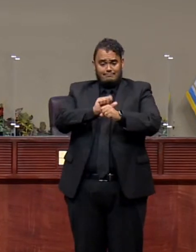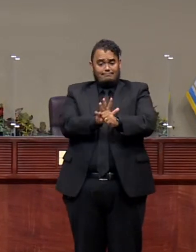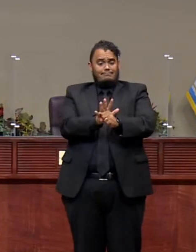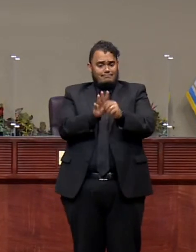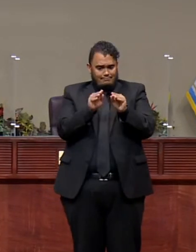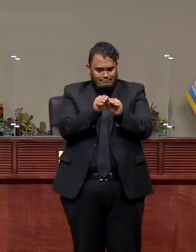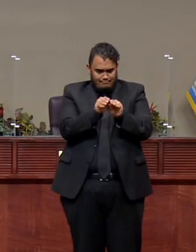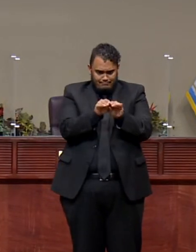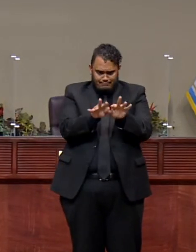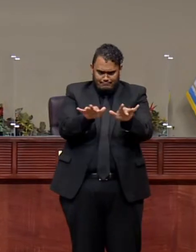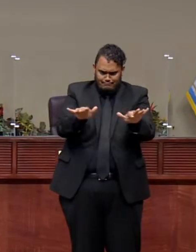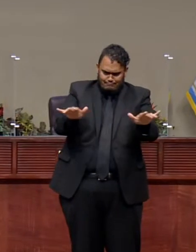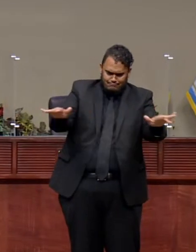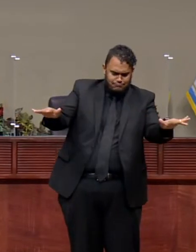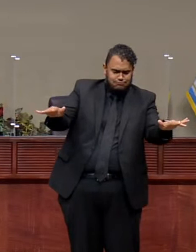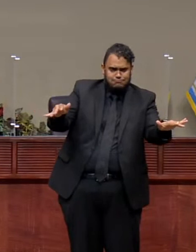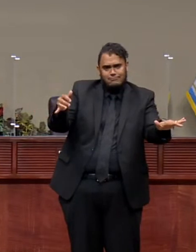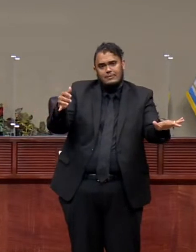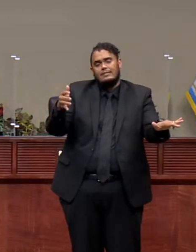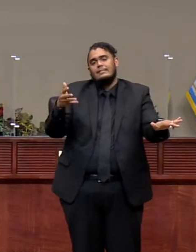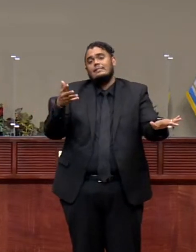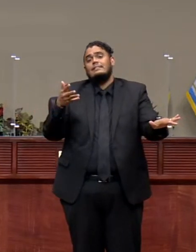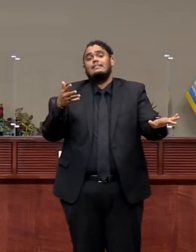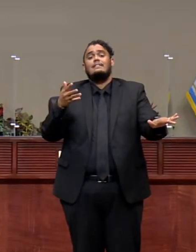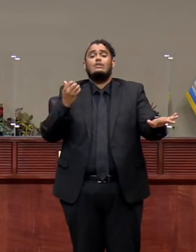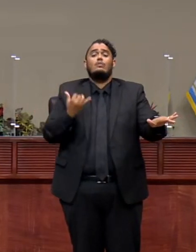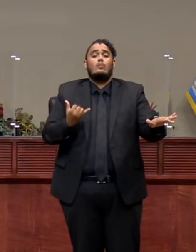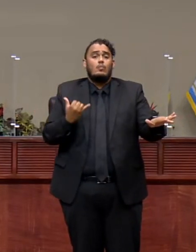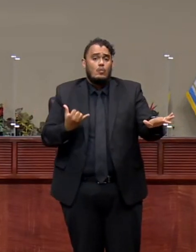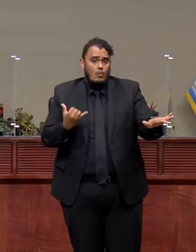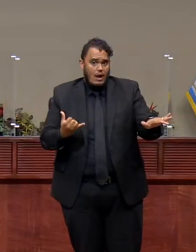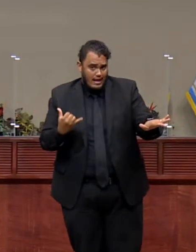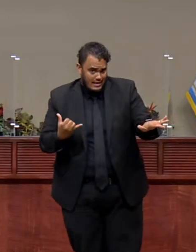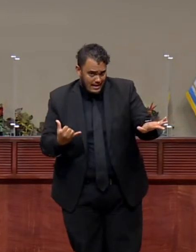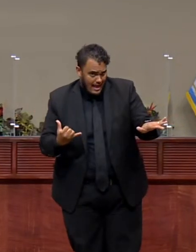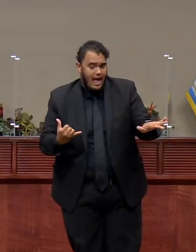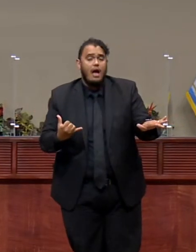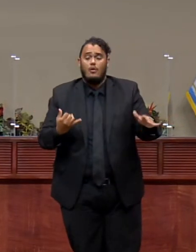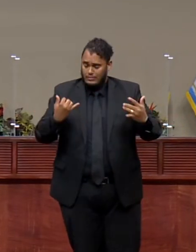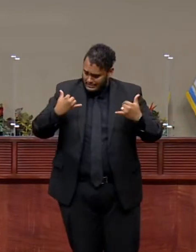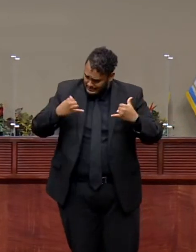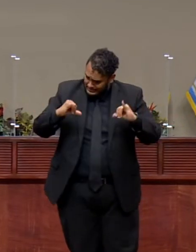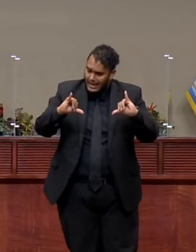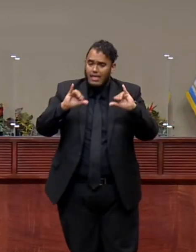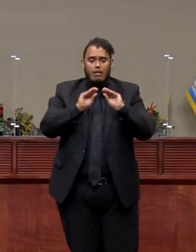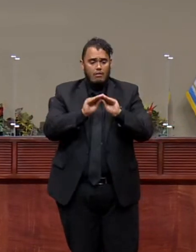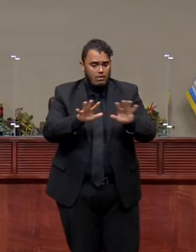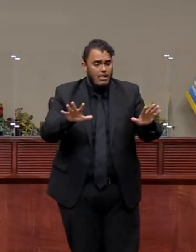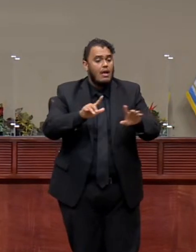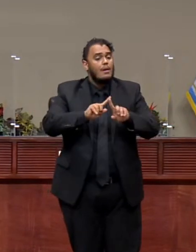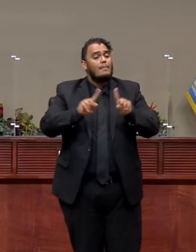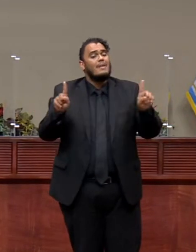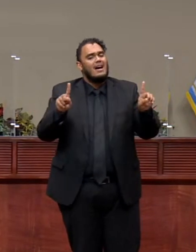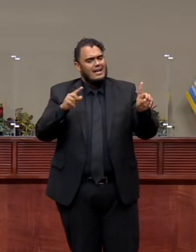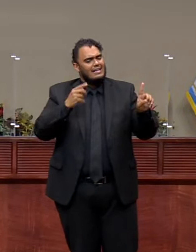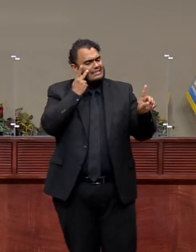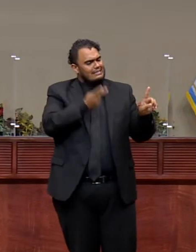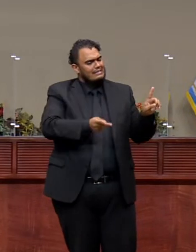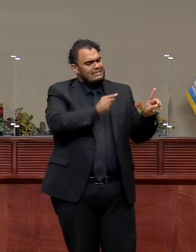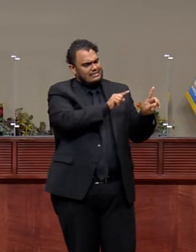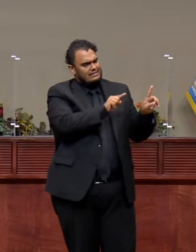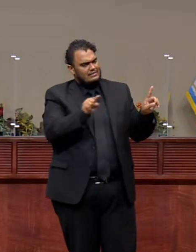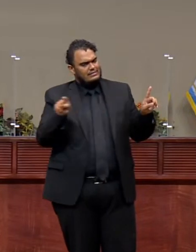we are in a very good place for every single age group, but they all continue to be represented about the same